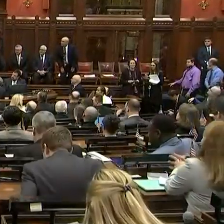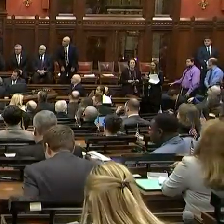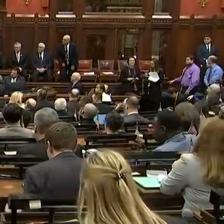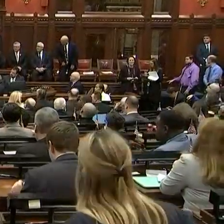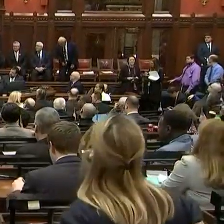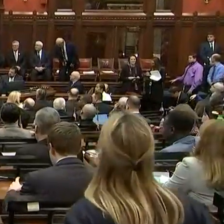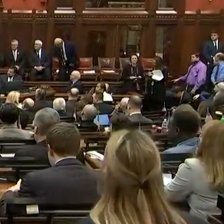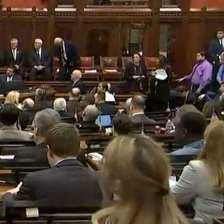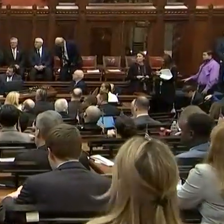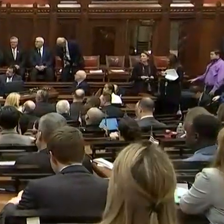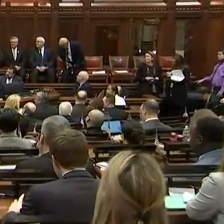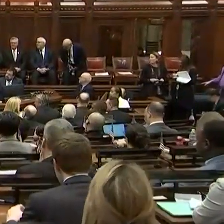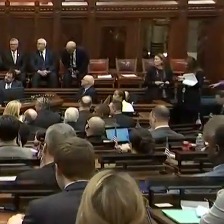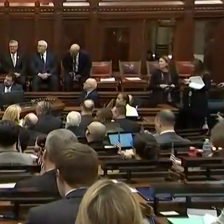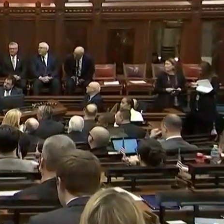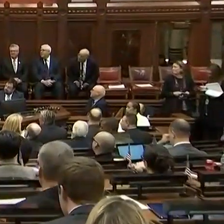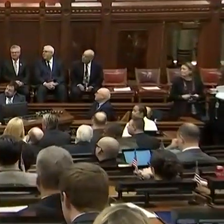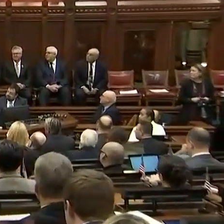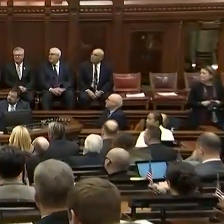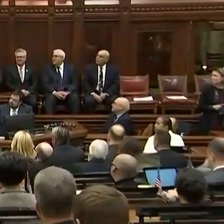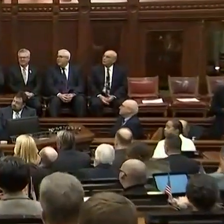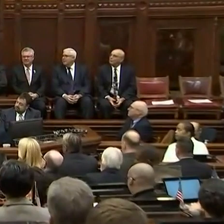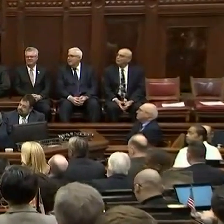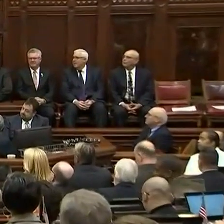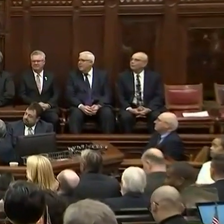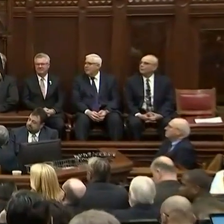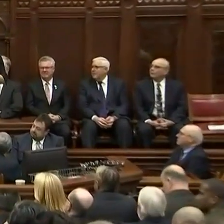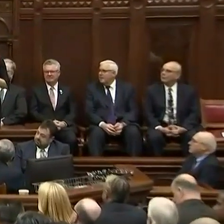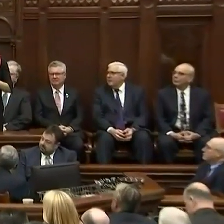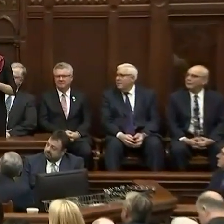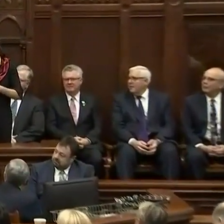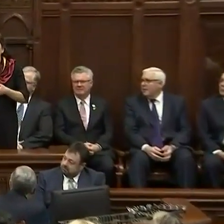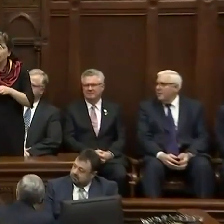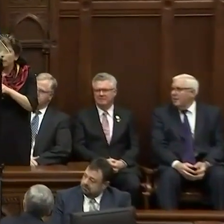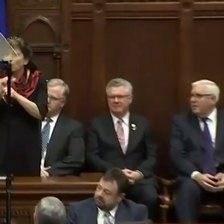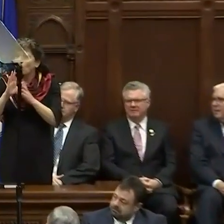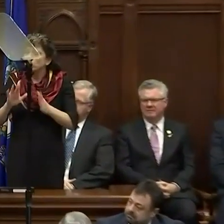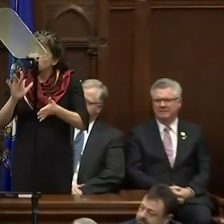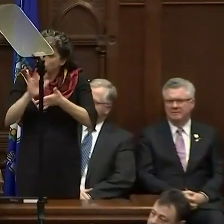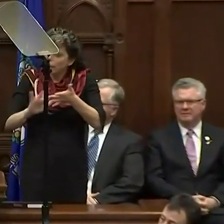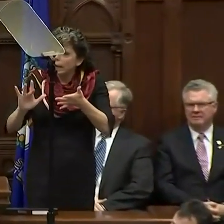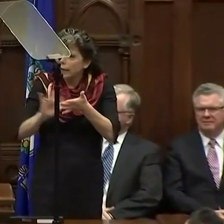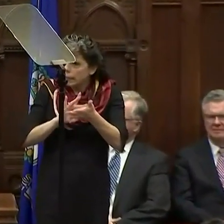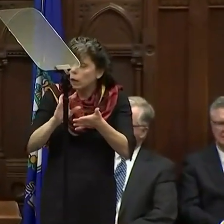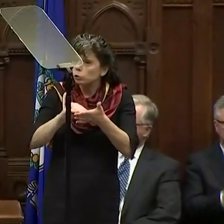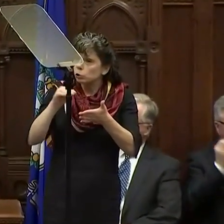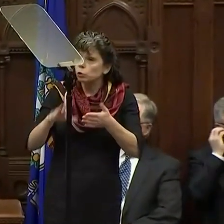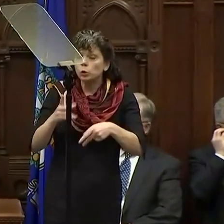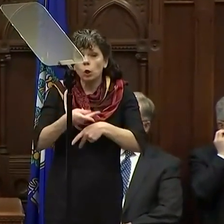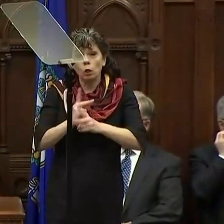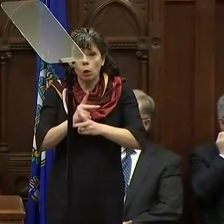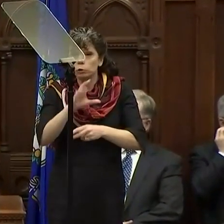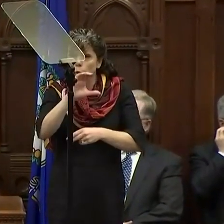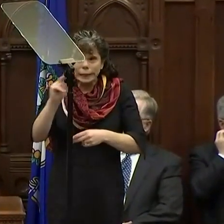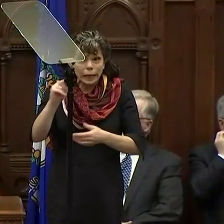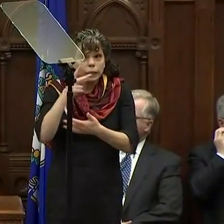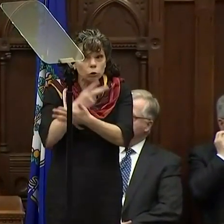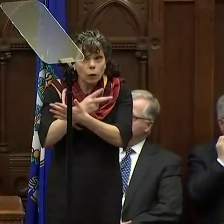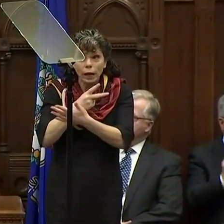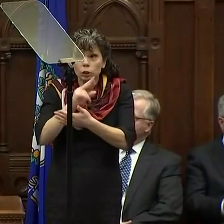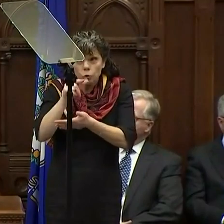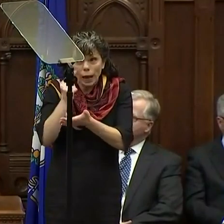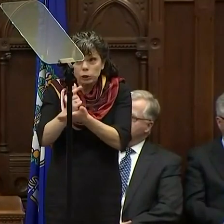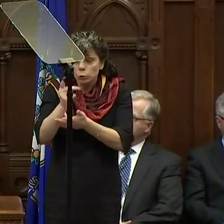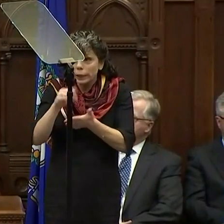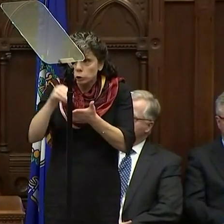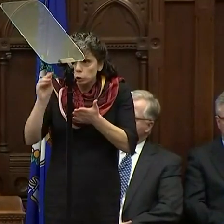By the way, more and more of our Connecticut employers are beginning to pay down student loans if you take a job with them. So Connecticut graduates, stay in Connecticut. We're